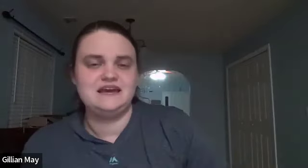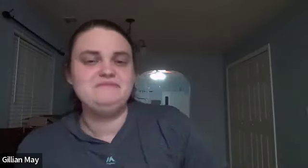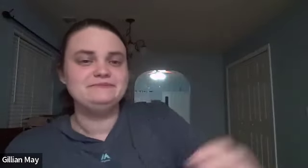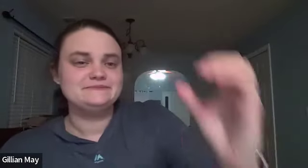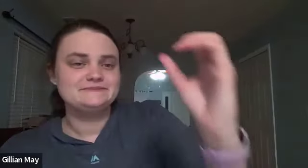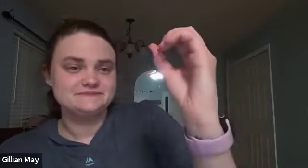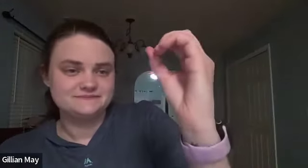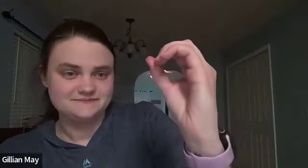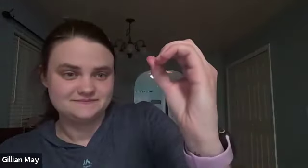okay?